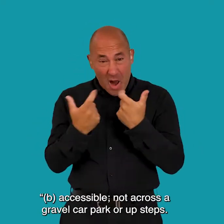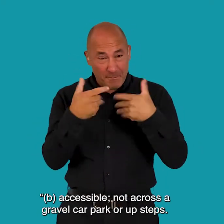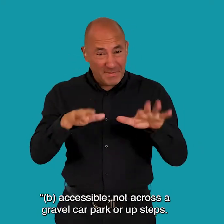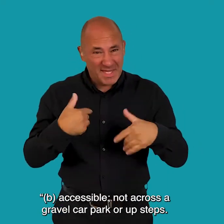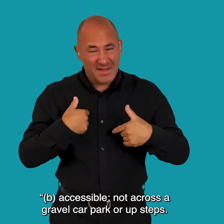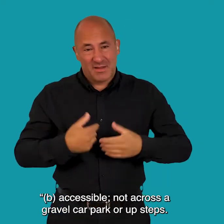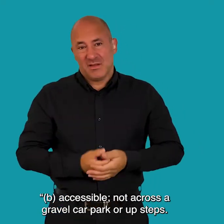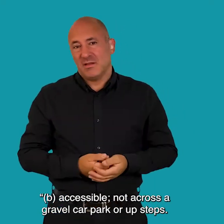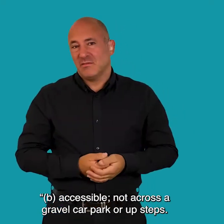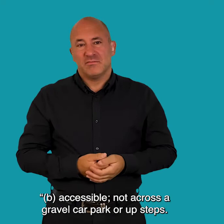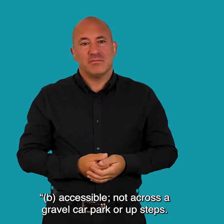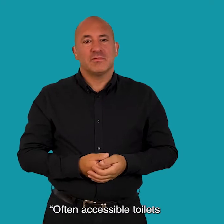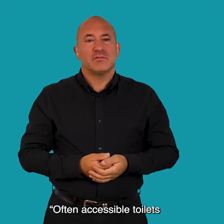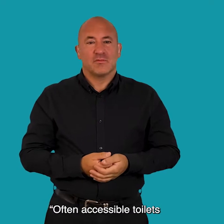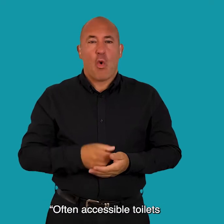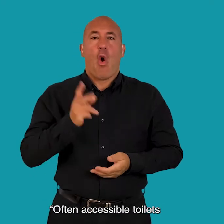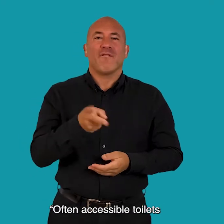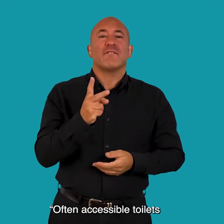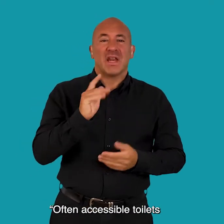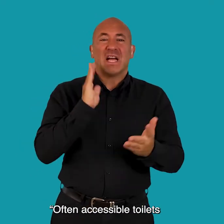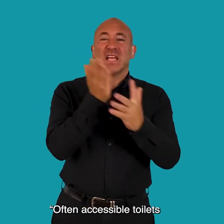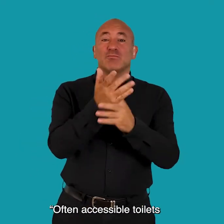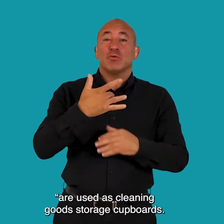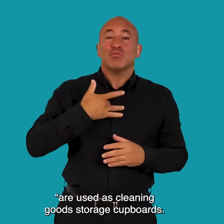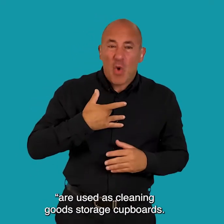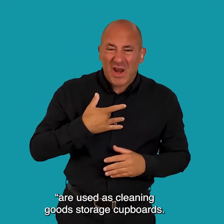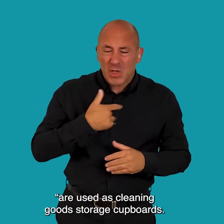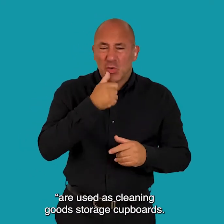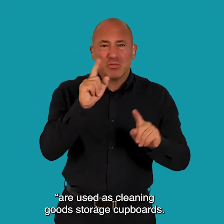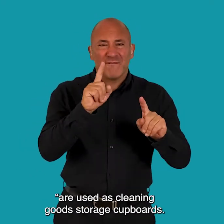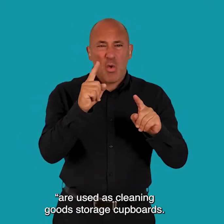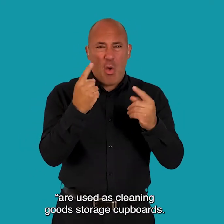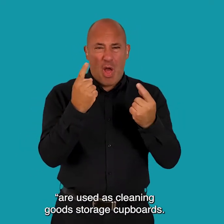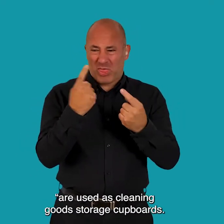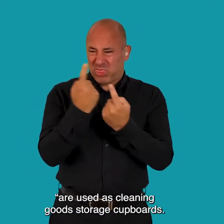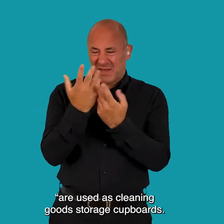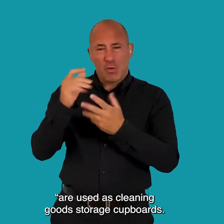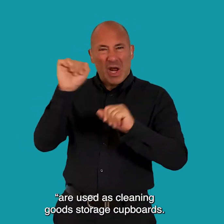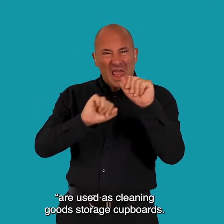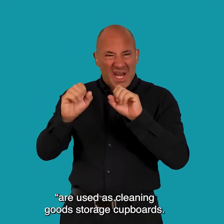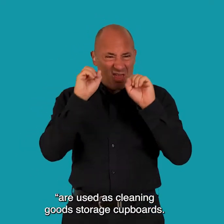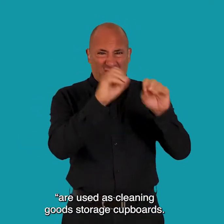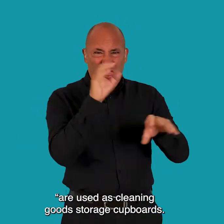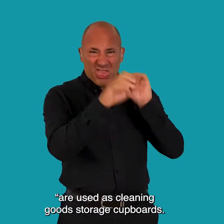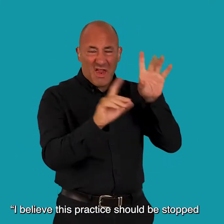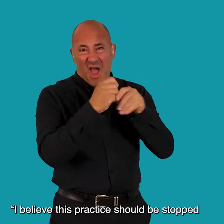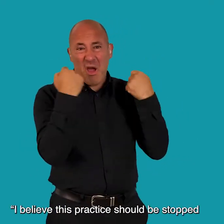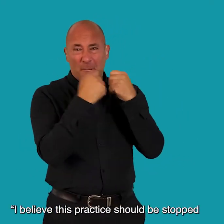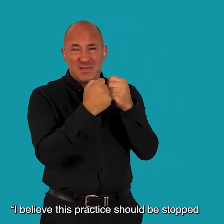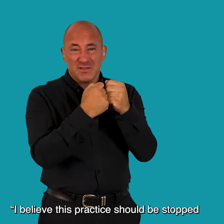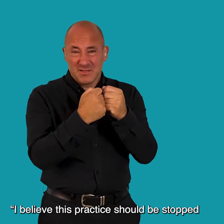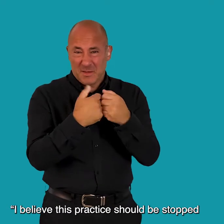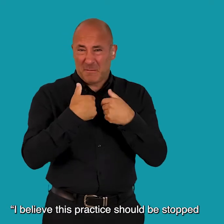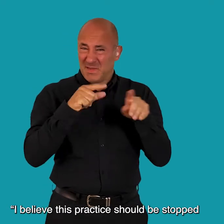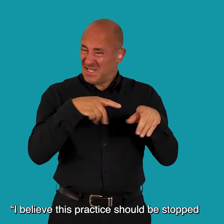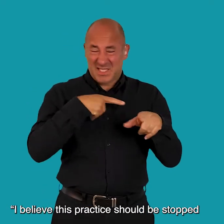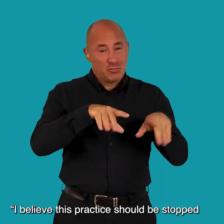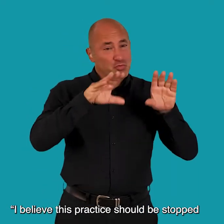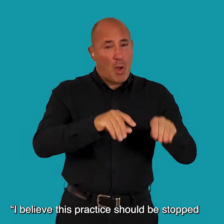up steps. Often, accessible toilets are used as cleaning goods storage cupboards. I believe this practice should be stopped